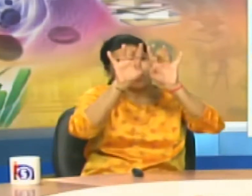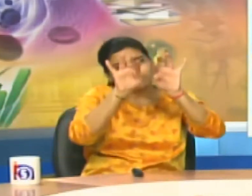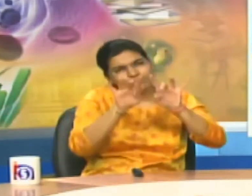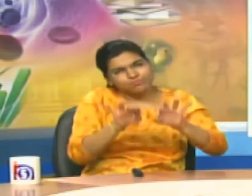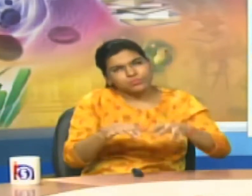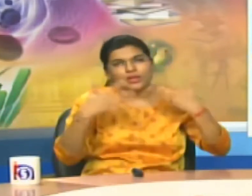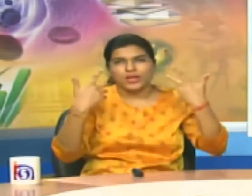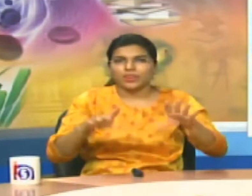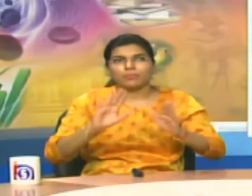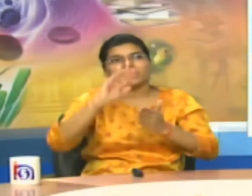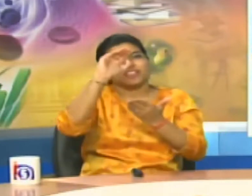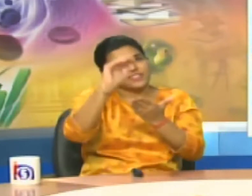viewed.